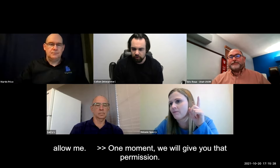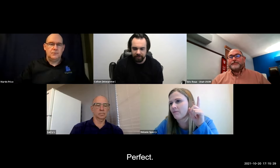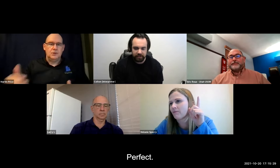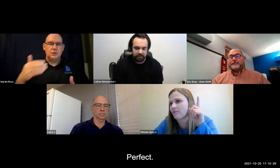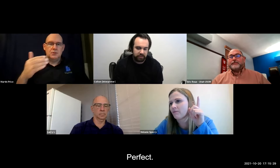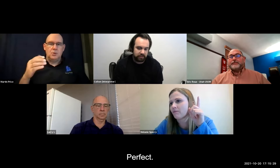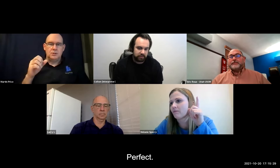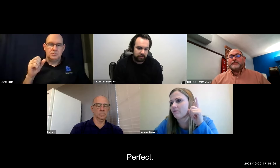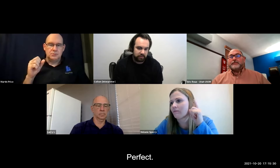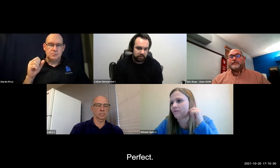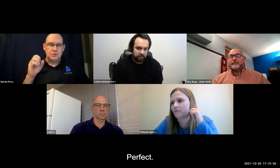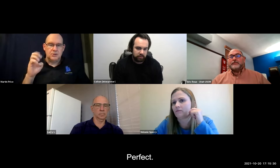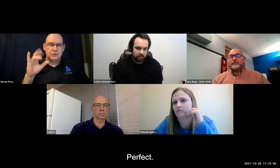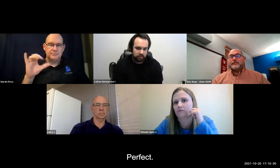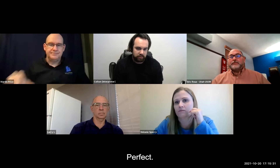Perfect.